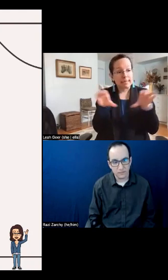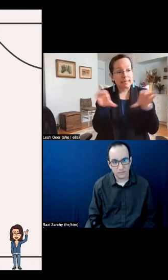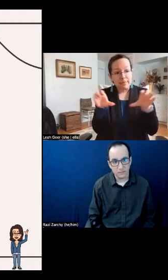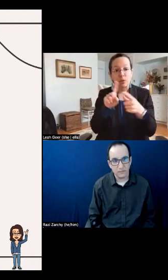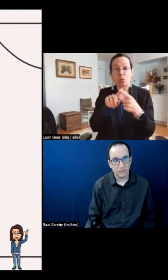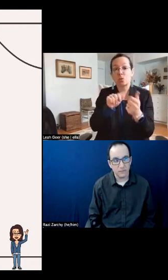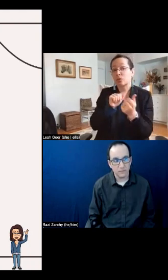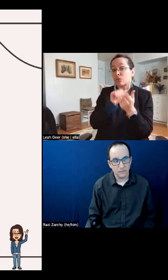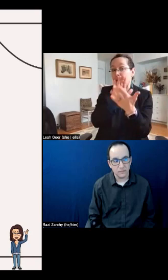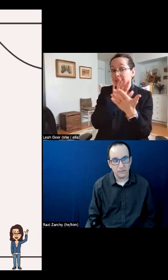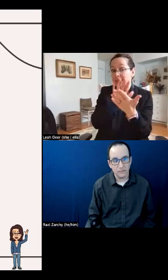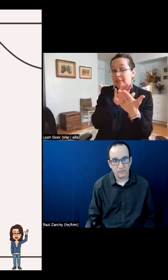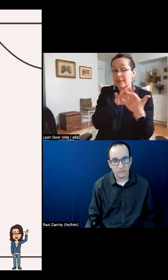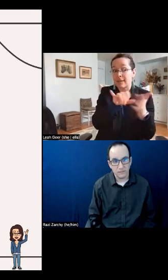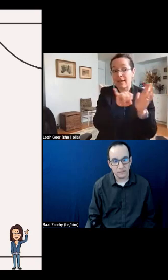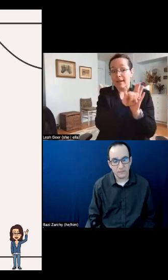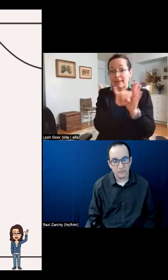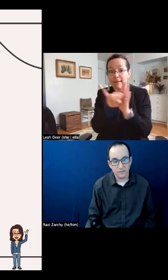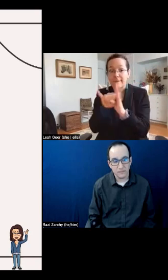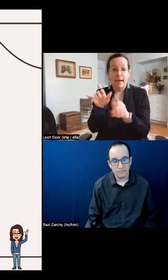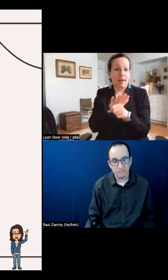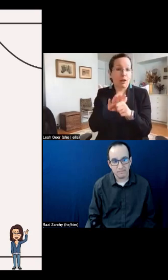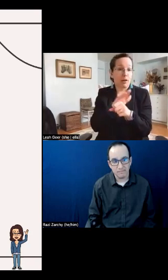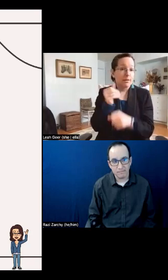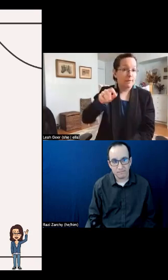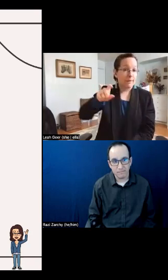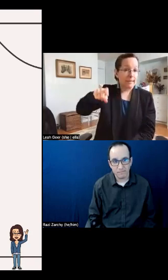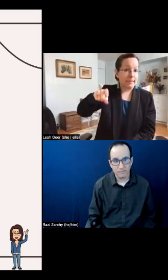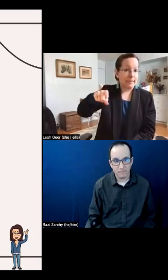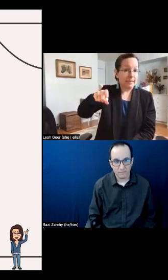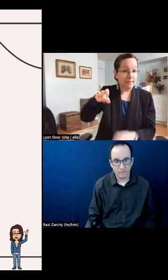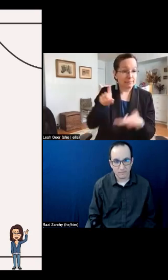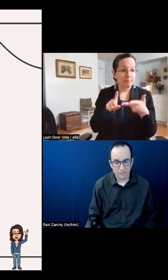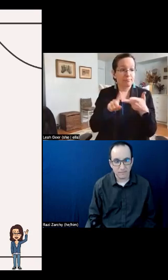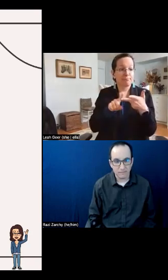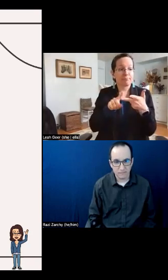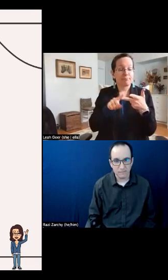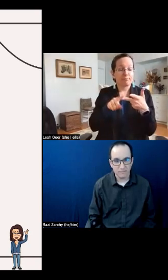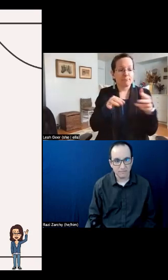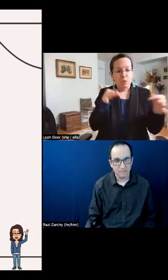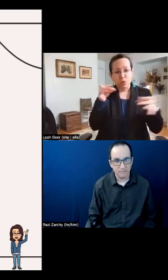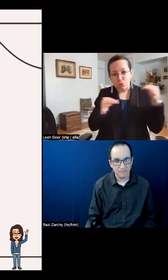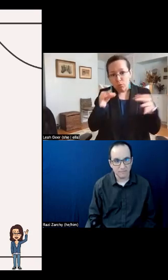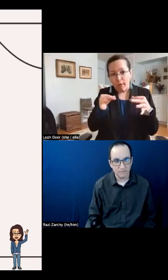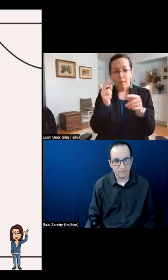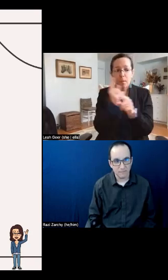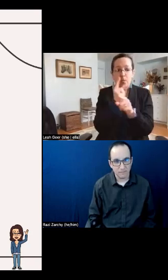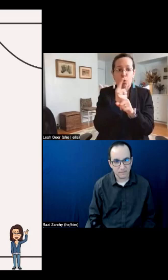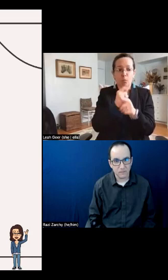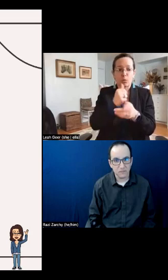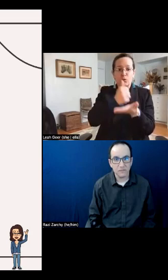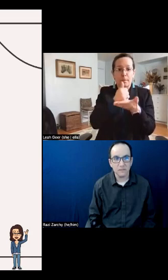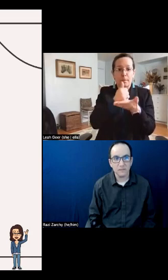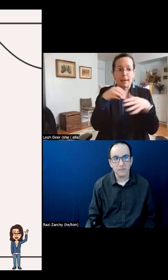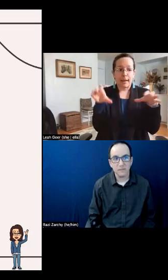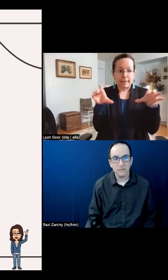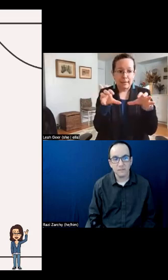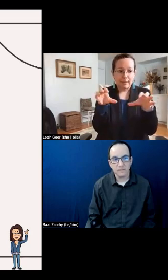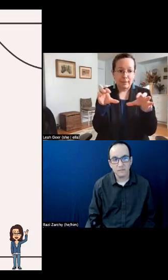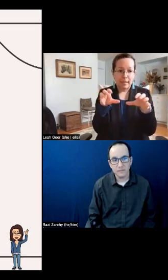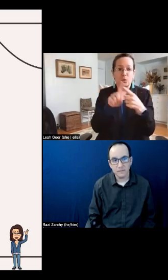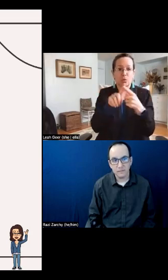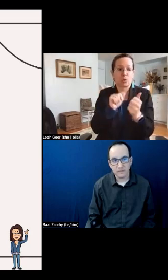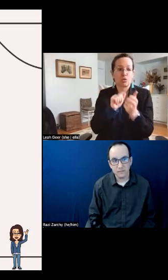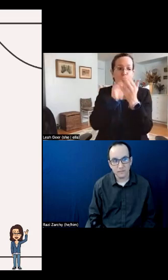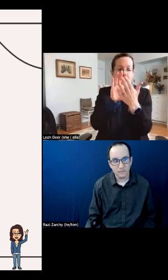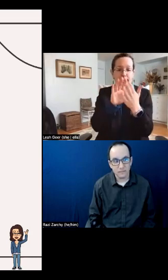treatment goals and activities to address identified areas of need. And thirdly, to